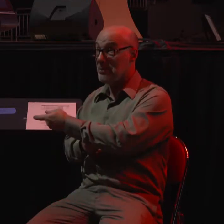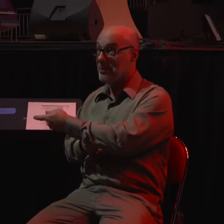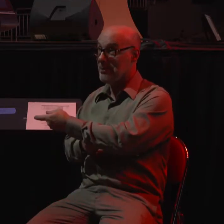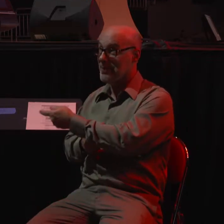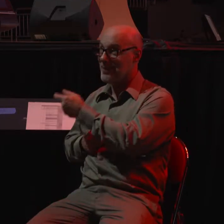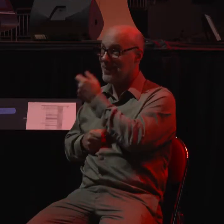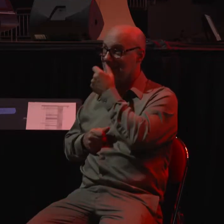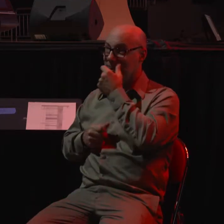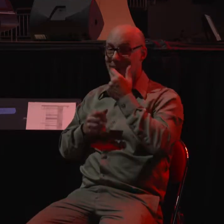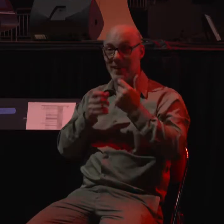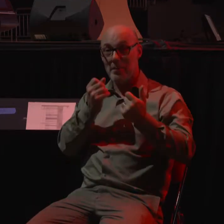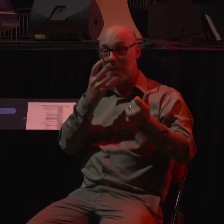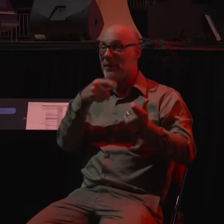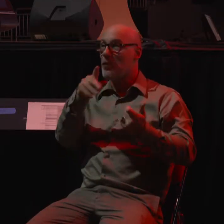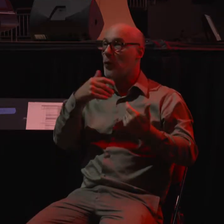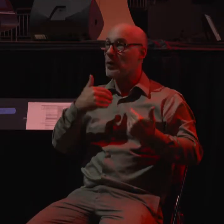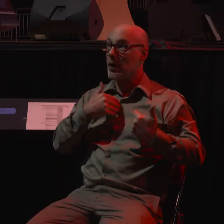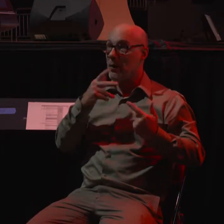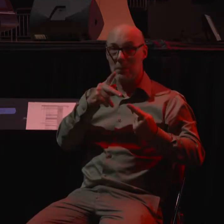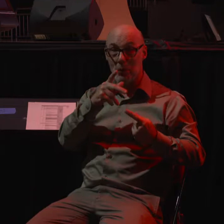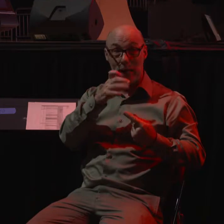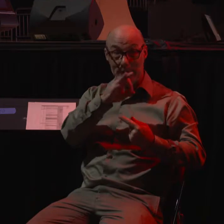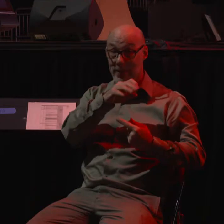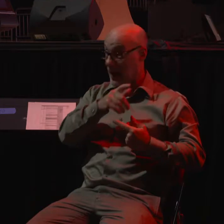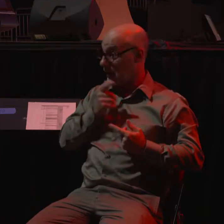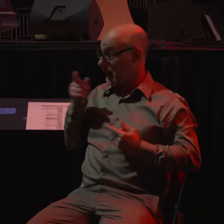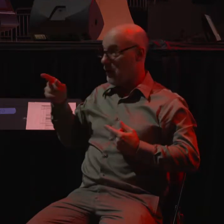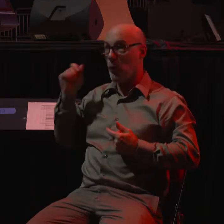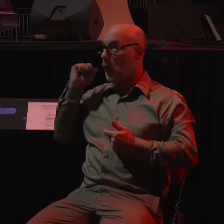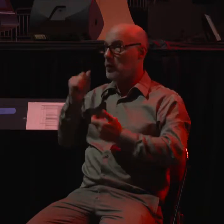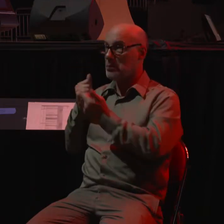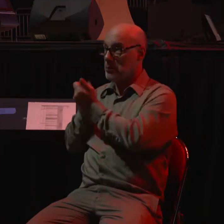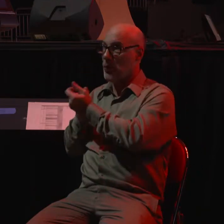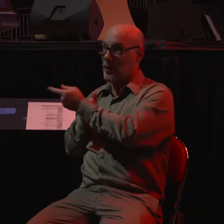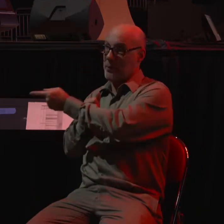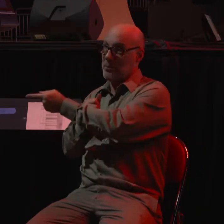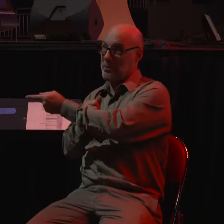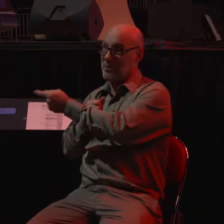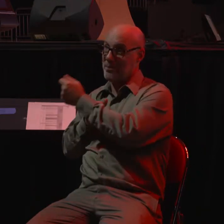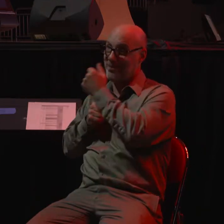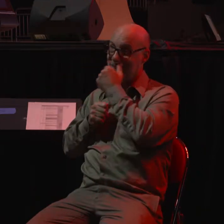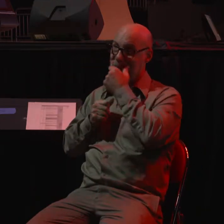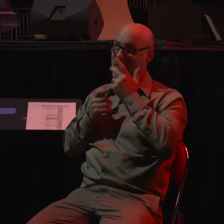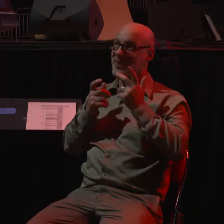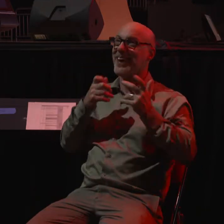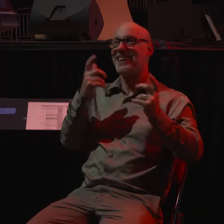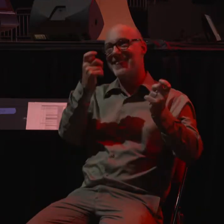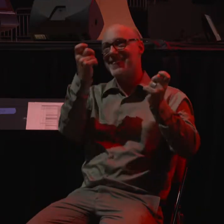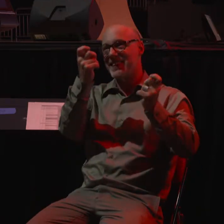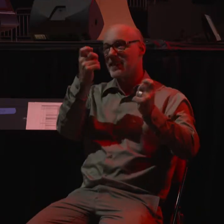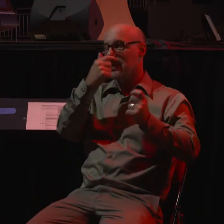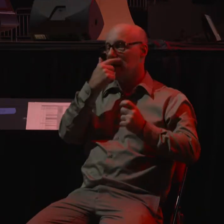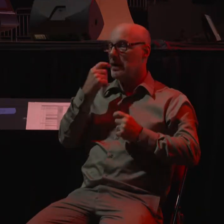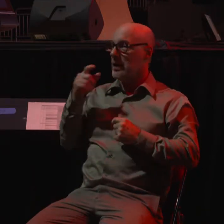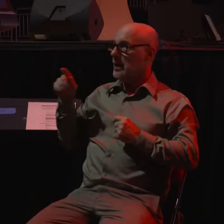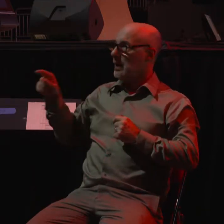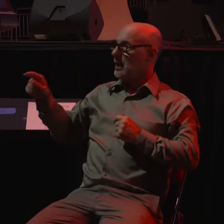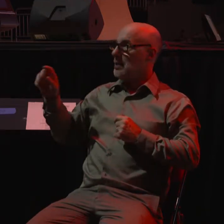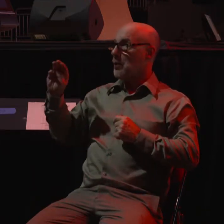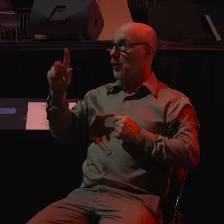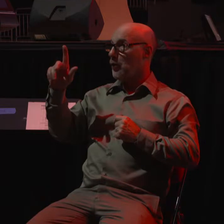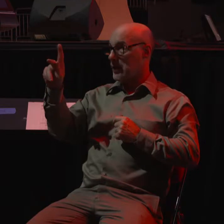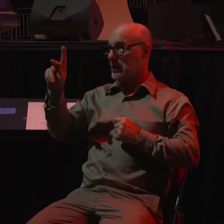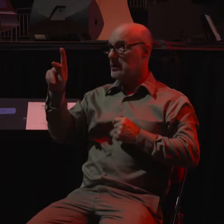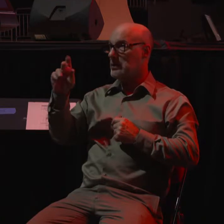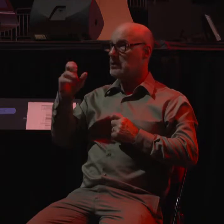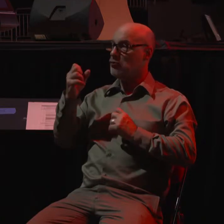him if they were living back in those days. Yeah. He was a very principled man that didn't just see which way the